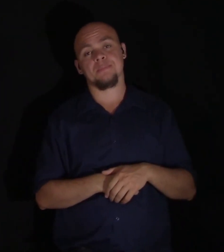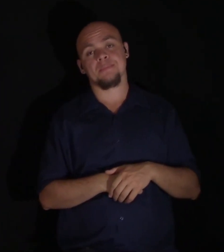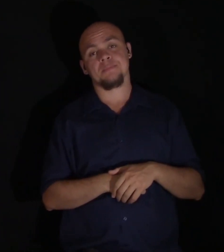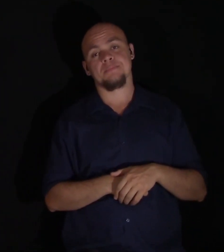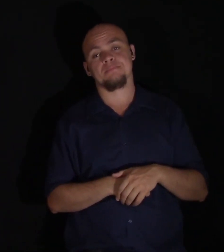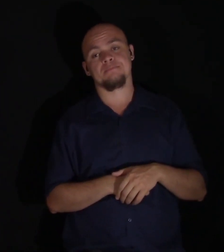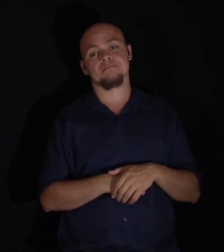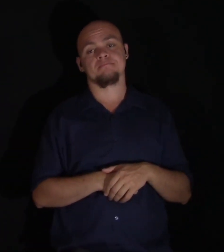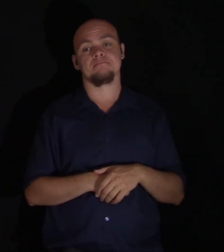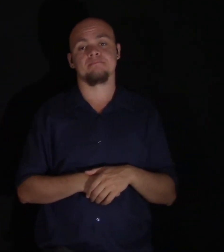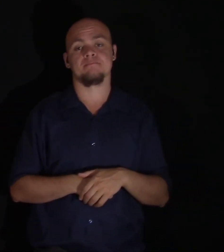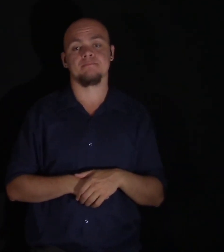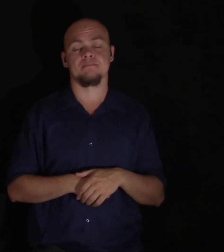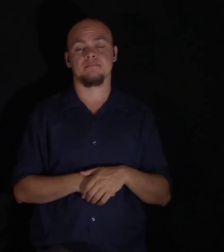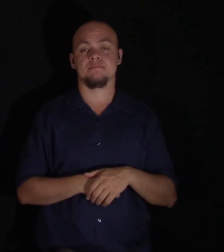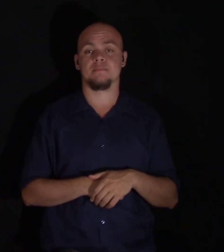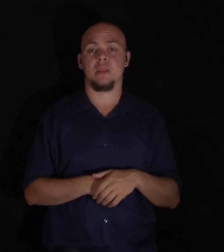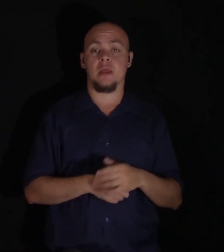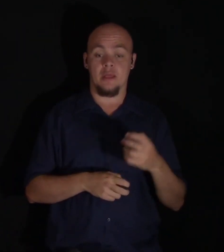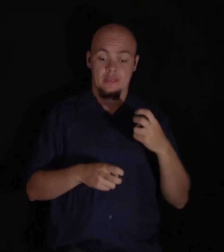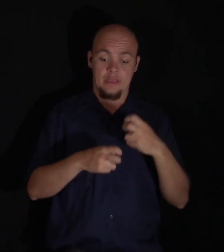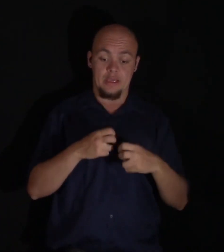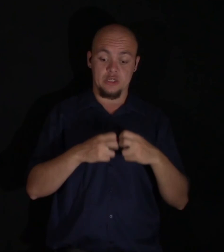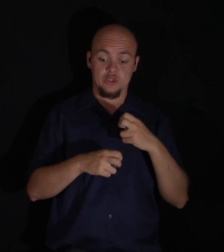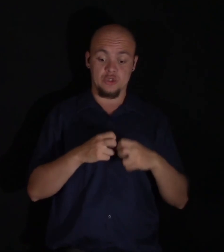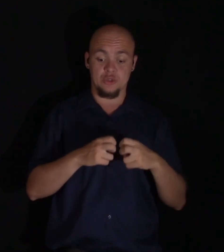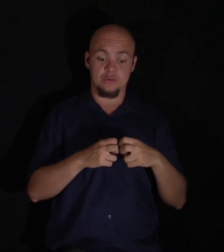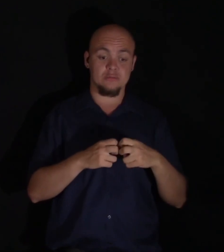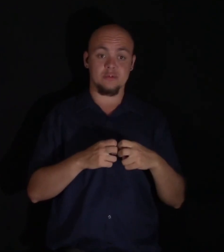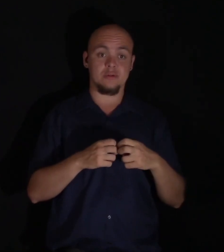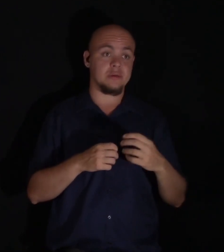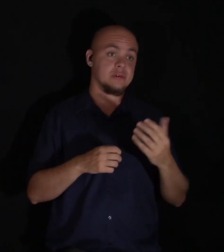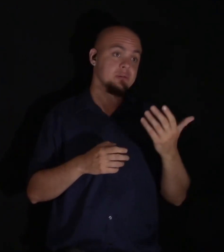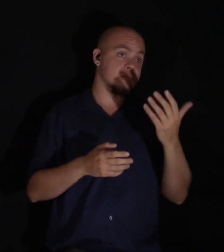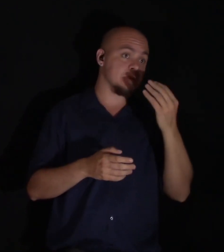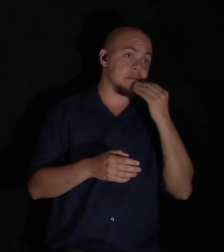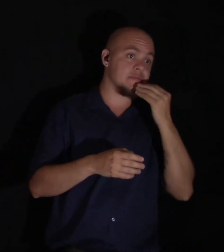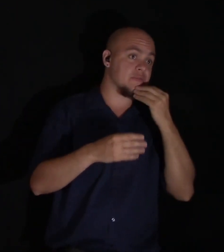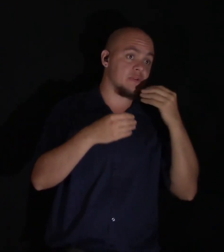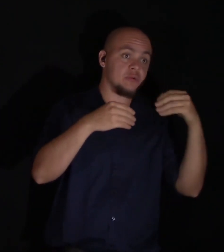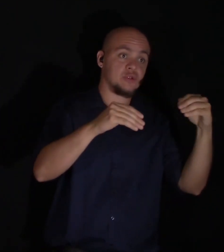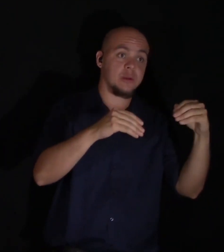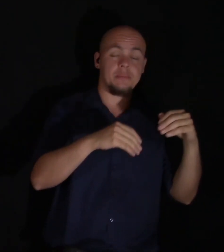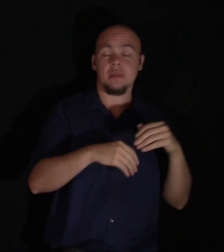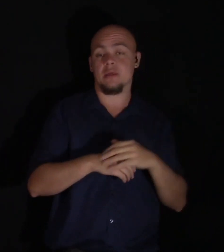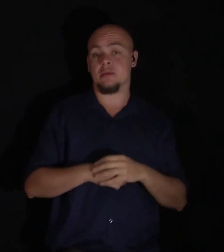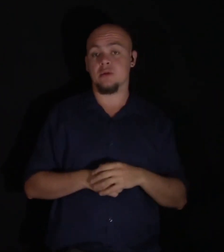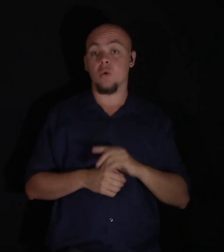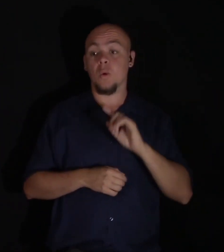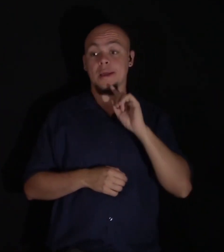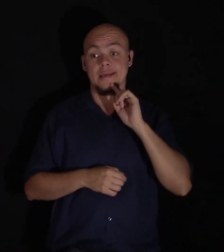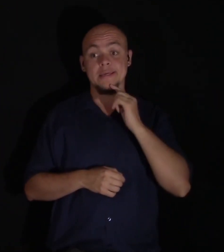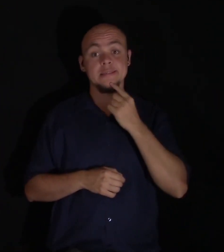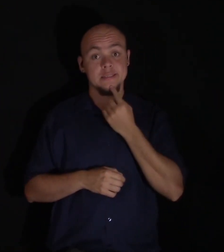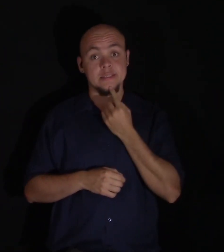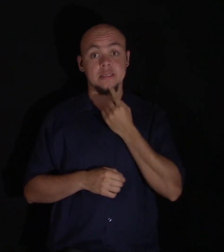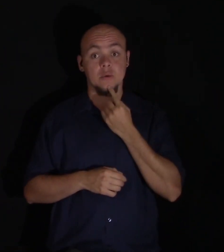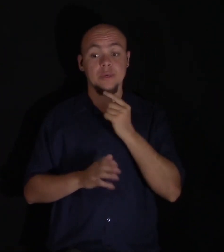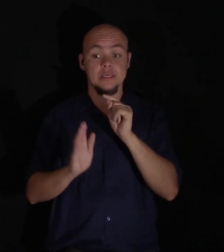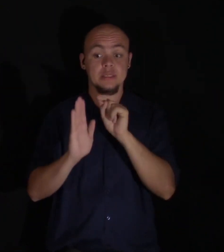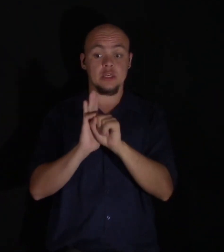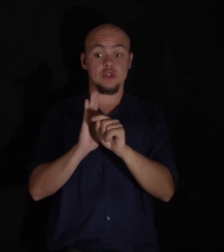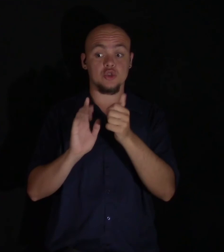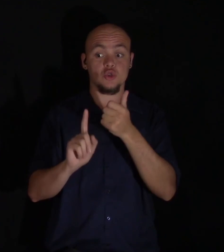Whether the issue is as trivial as grocery shopping or as serious as